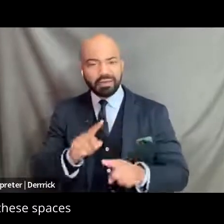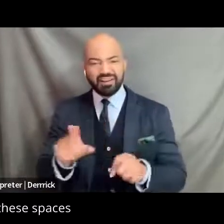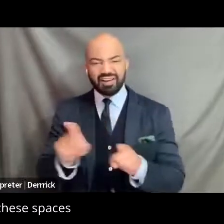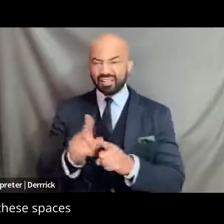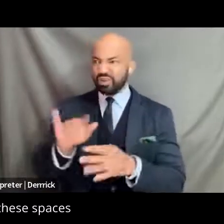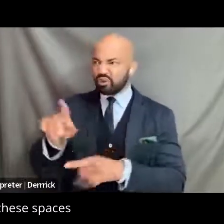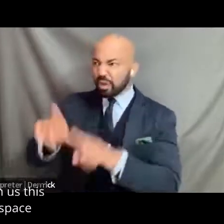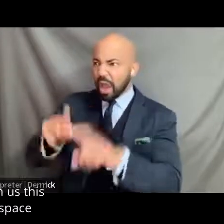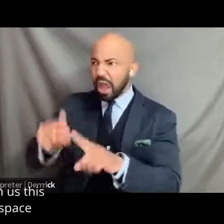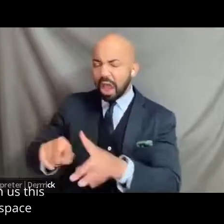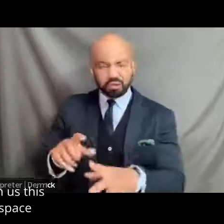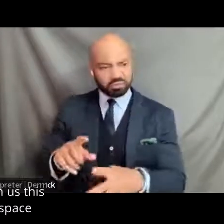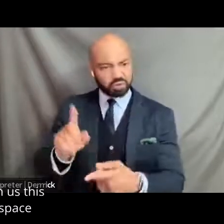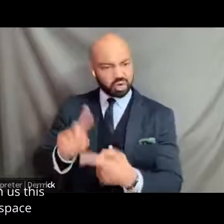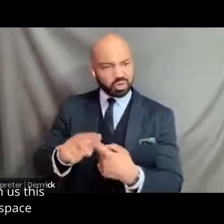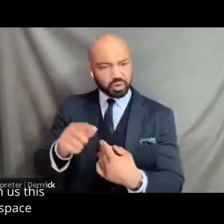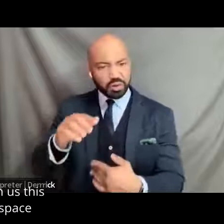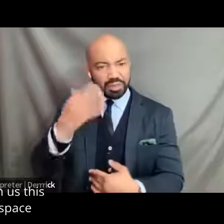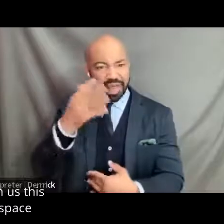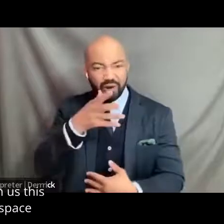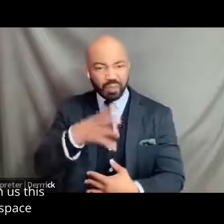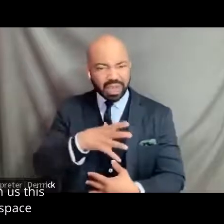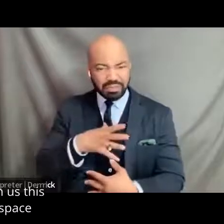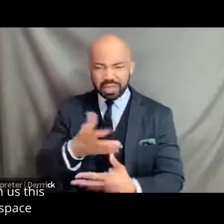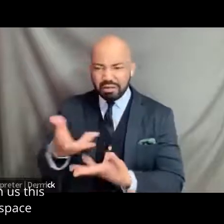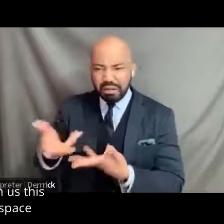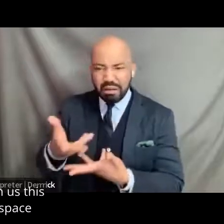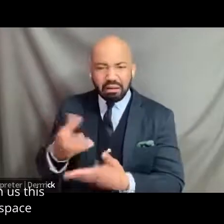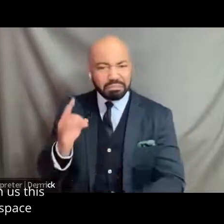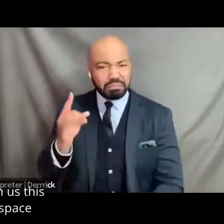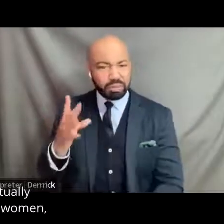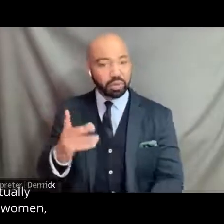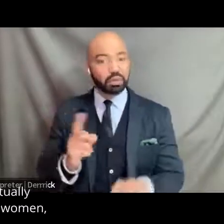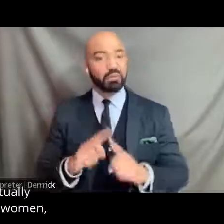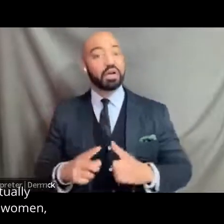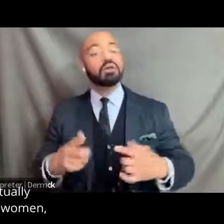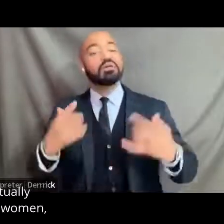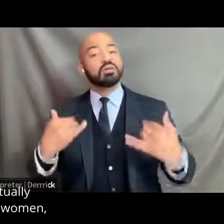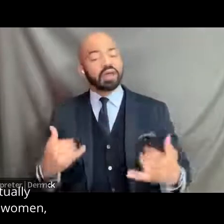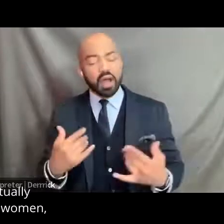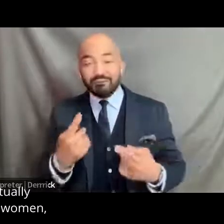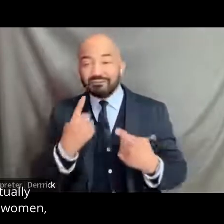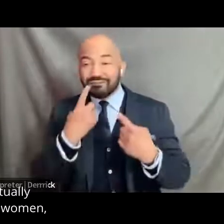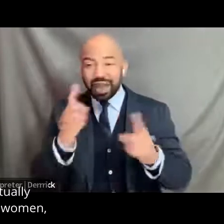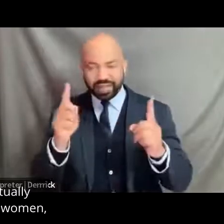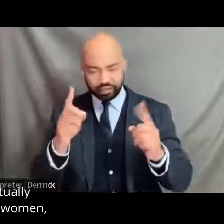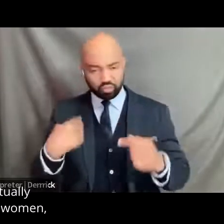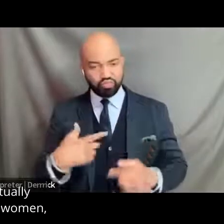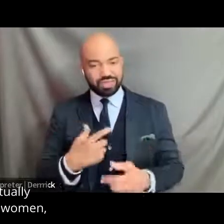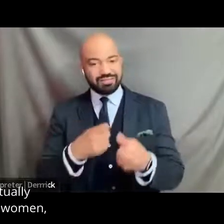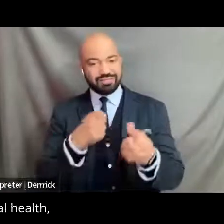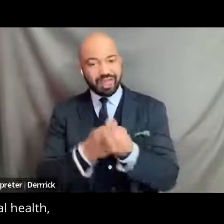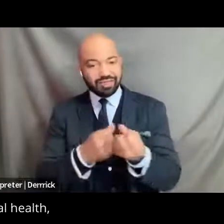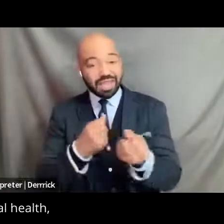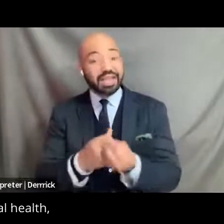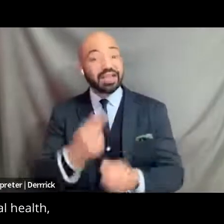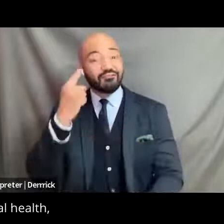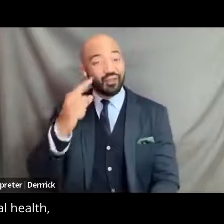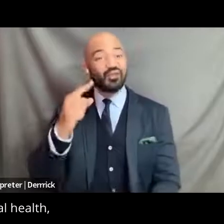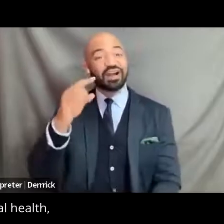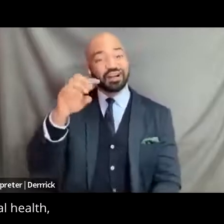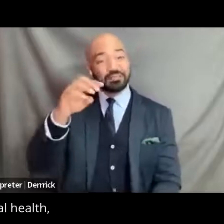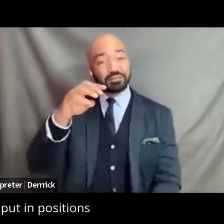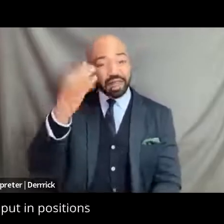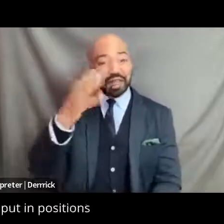women in these spaces and how it has taken us this long to get to the space and where we're actually advocating for black women black women's